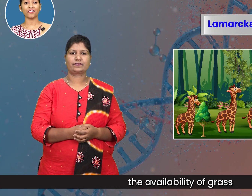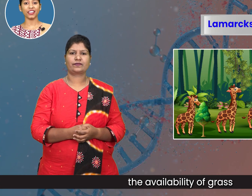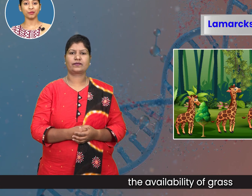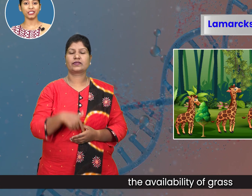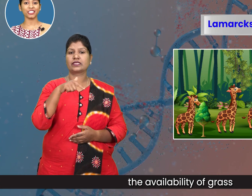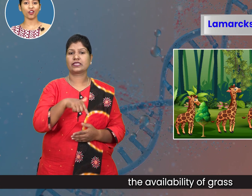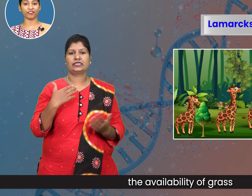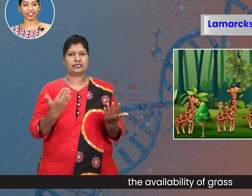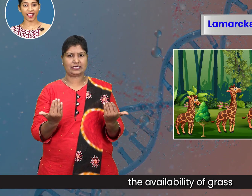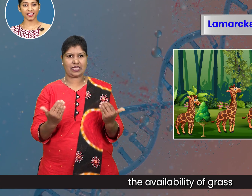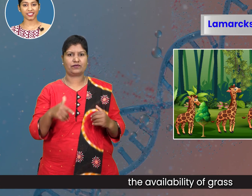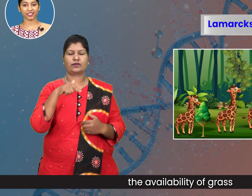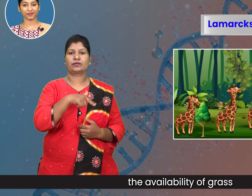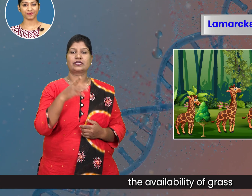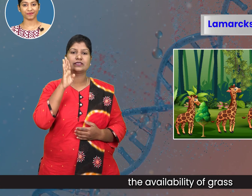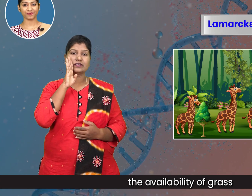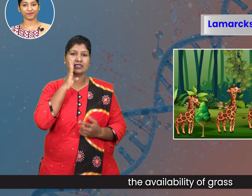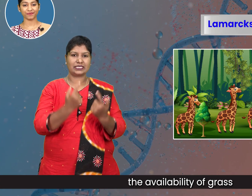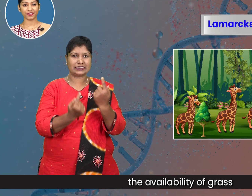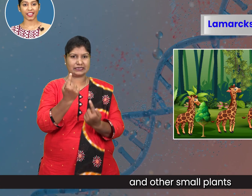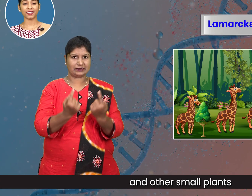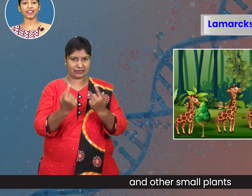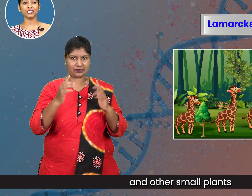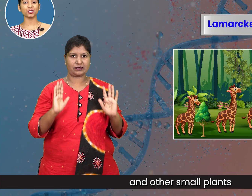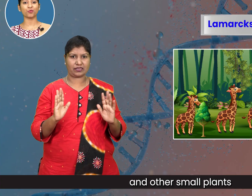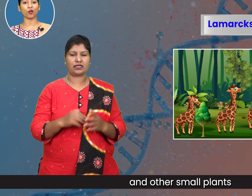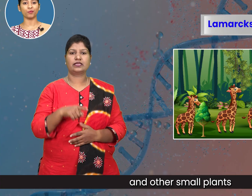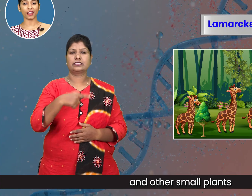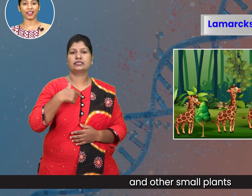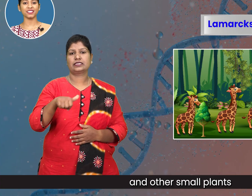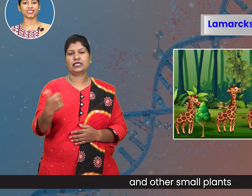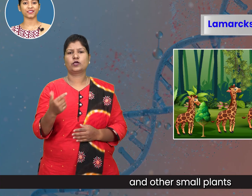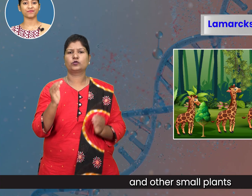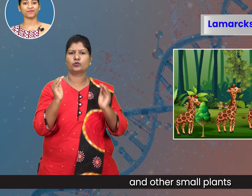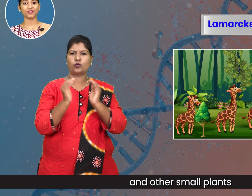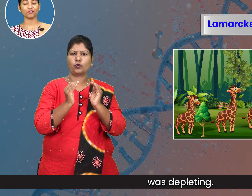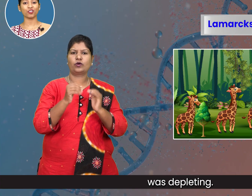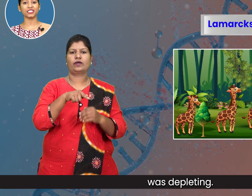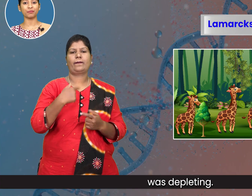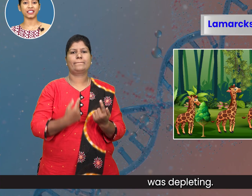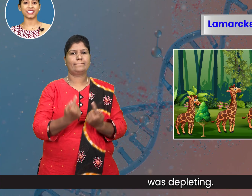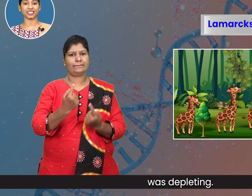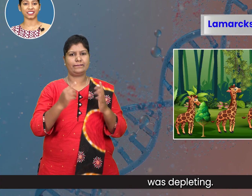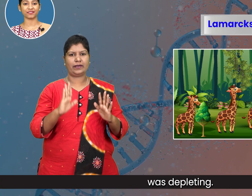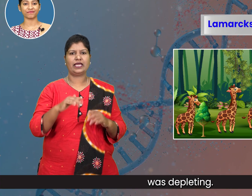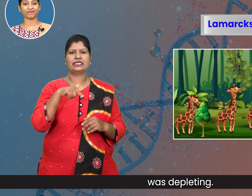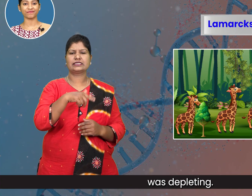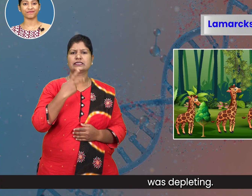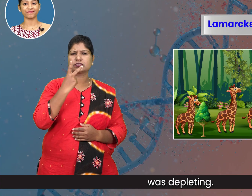The availability of grass and other small plants was